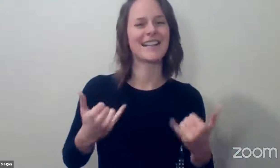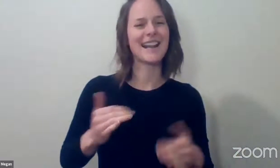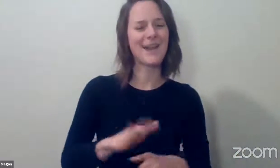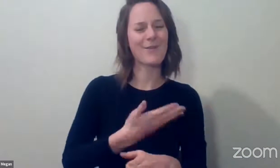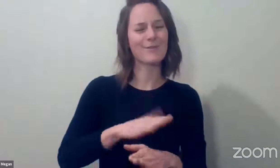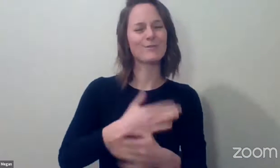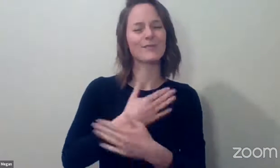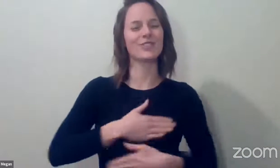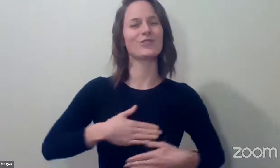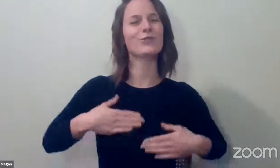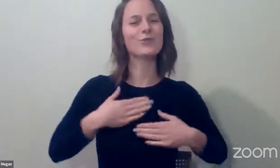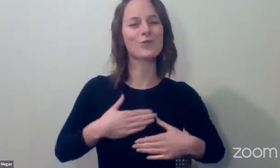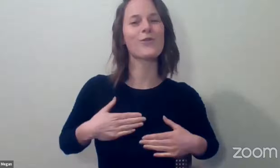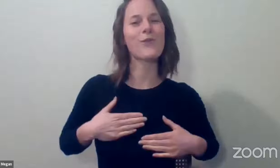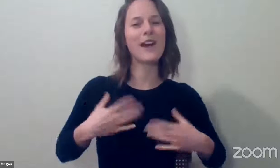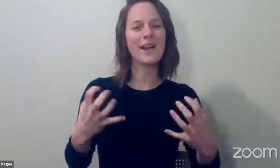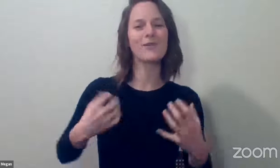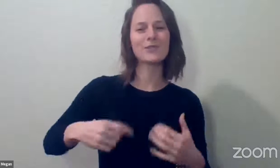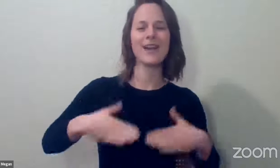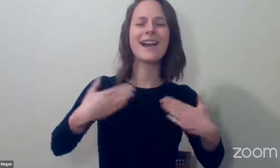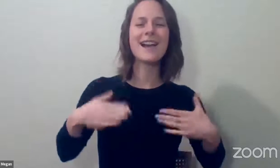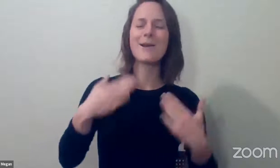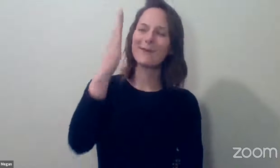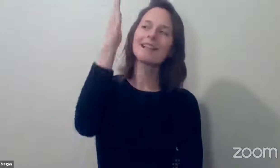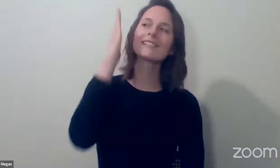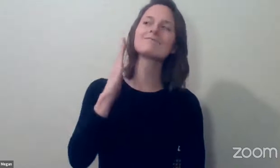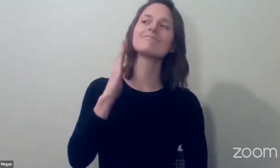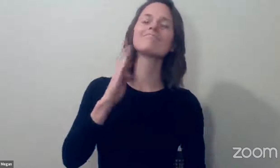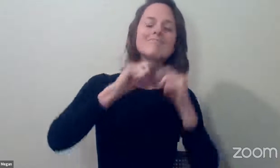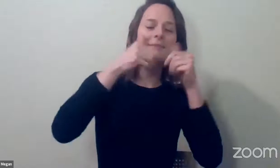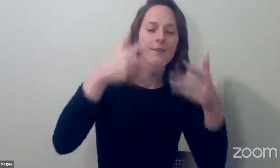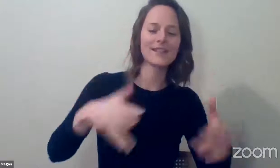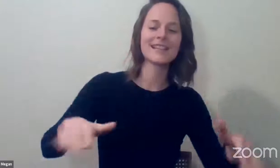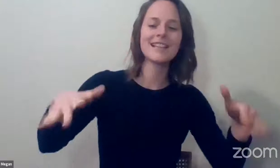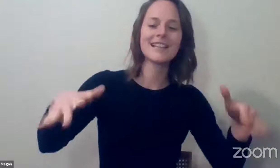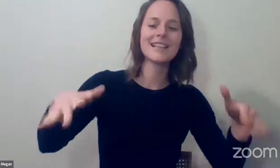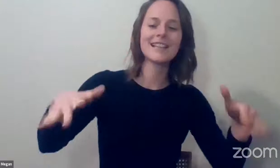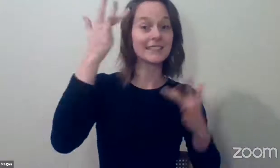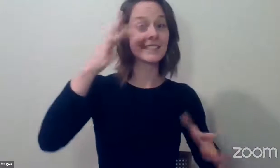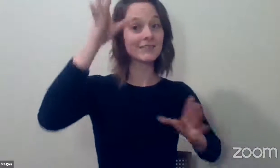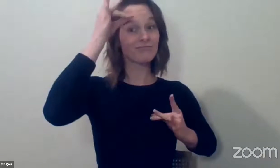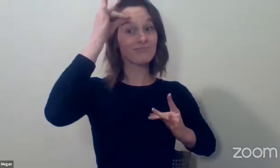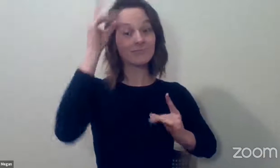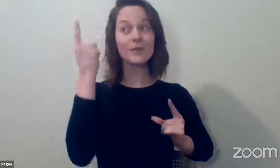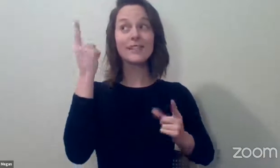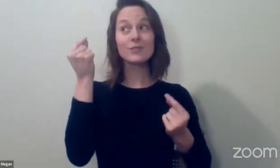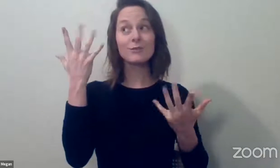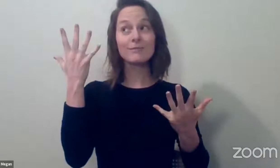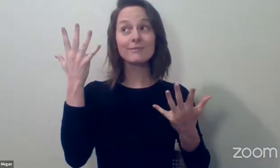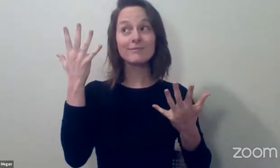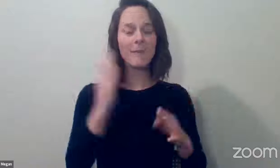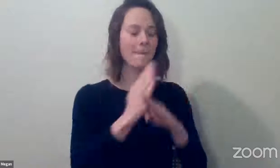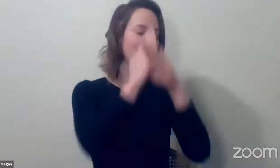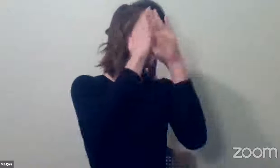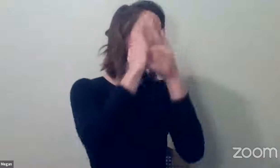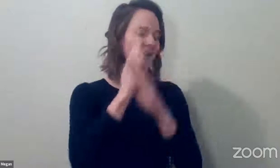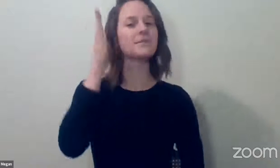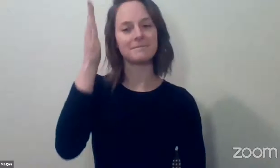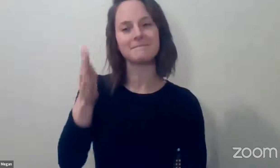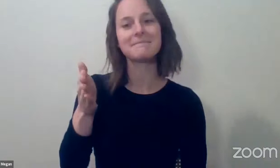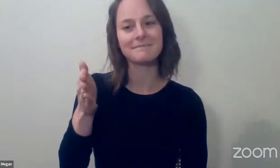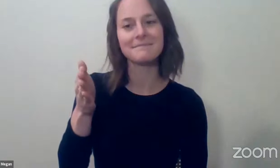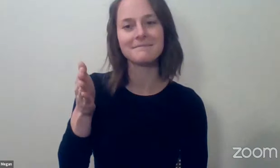have a merrier Christmas or Hanukkah or Kwanzaa or whatever you're celebrating if you want some carols. So the